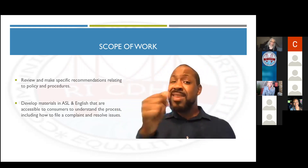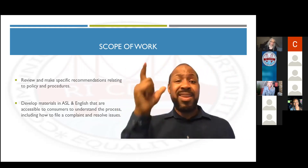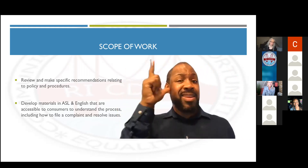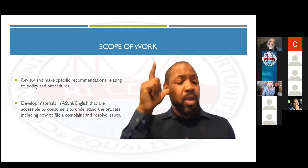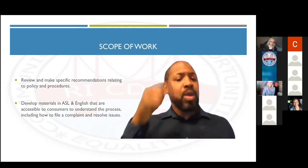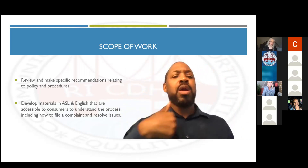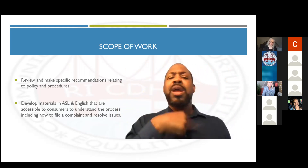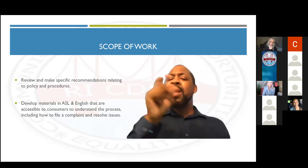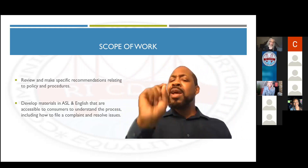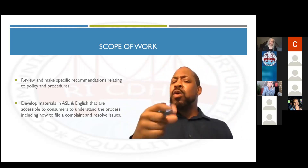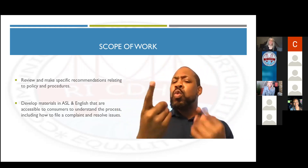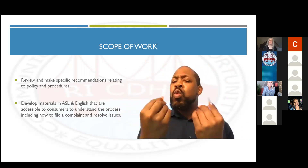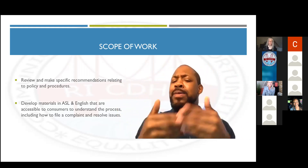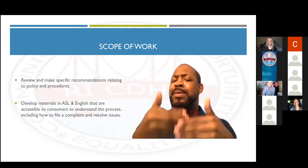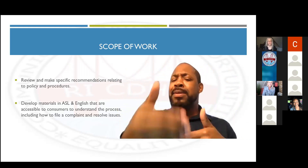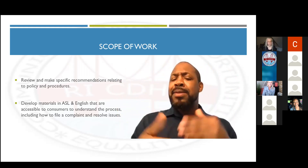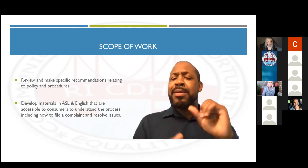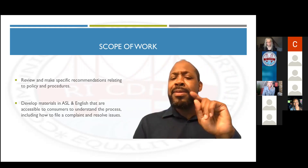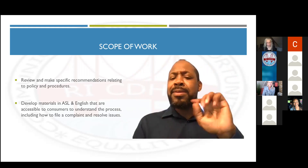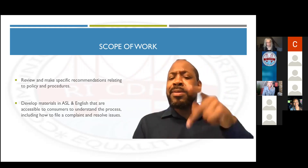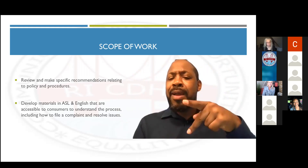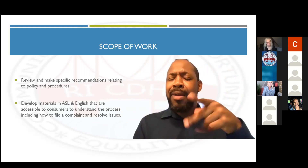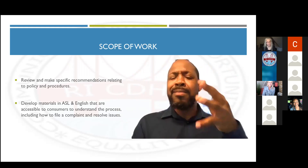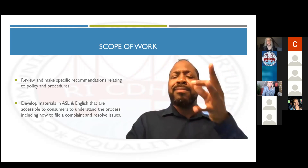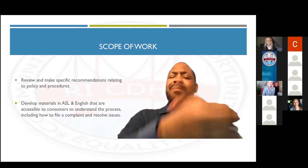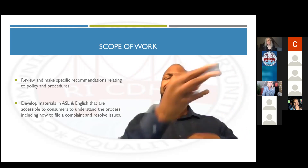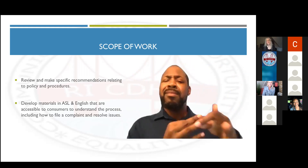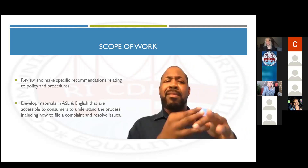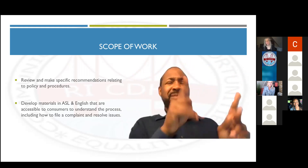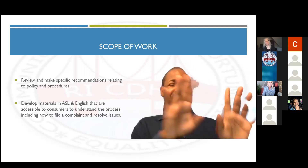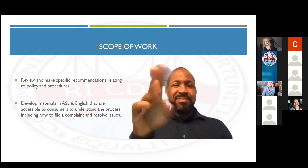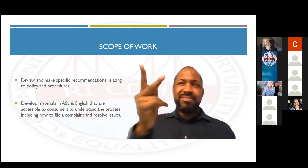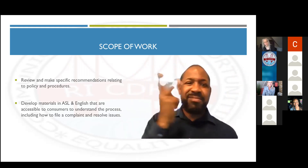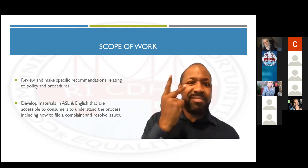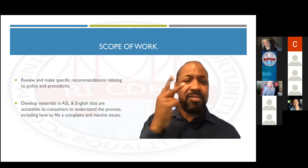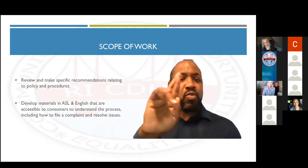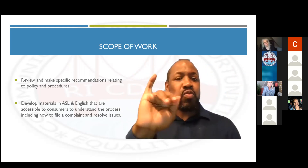a specific interpreter and the interpreter does not change, then there should be additional steps.